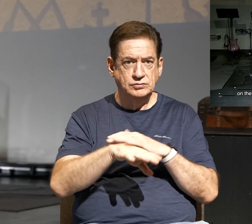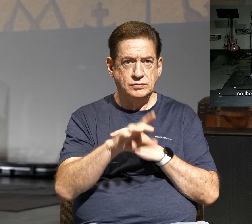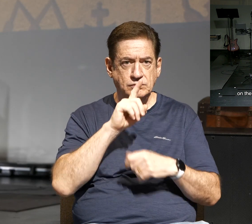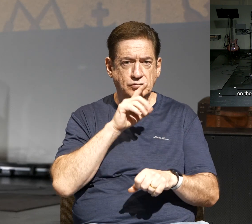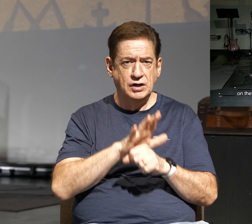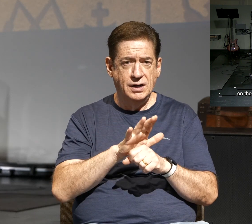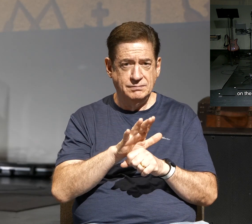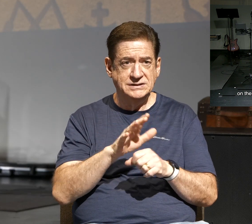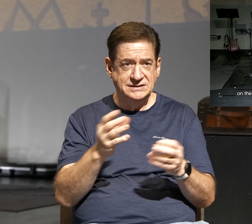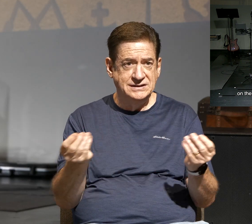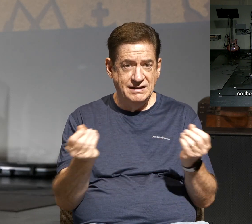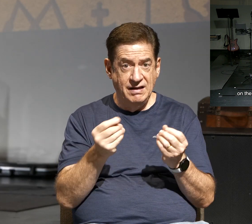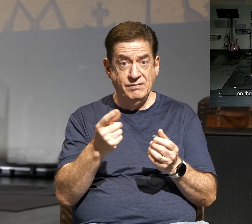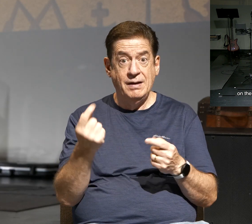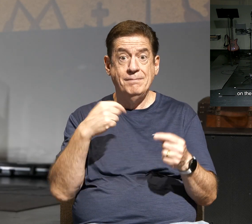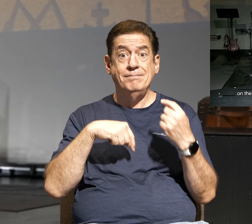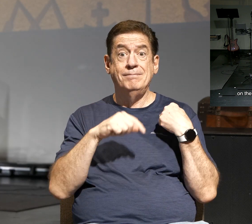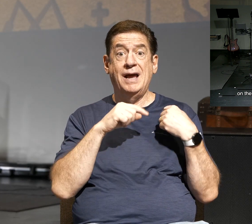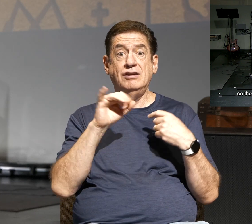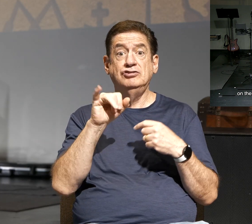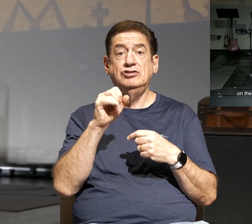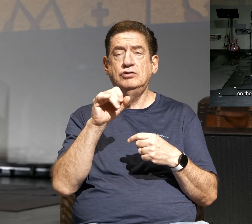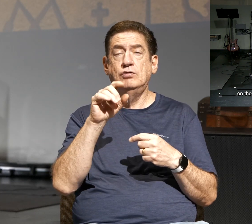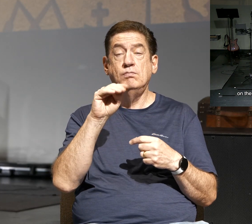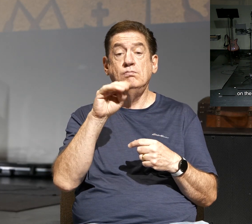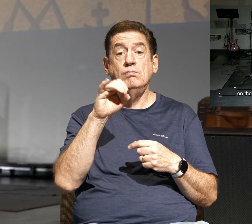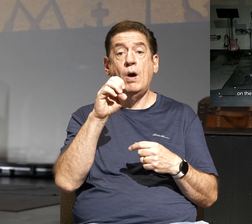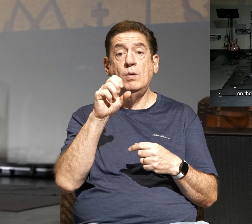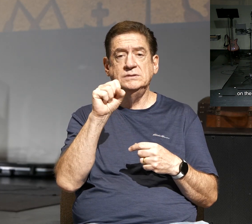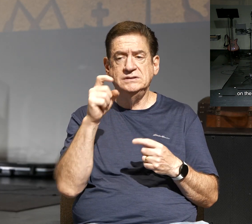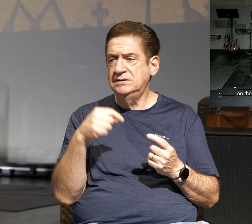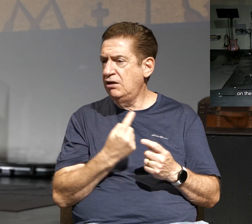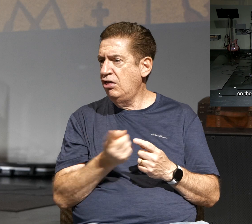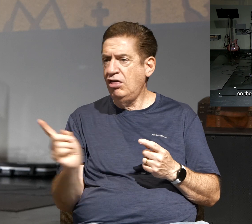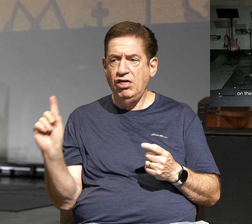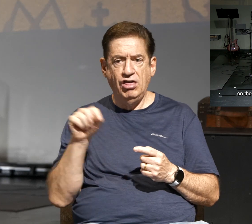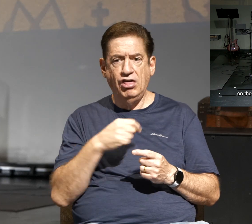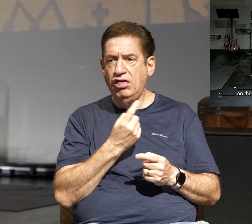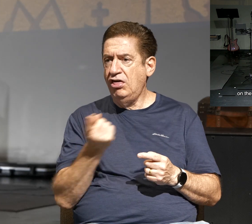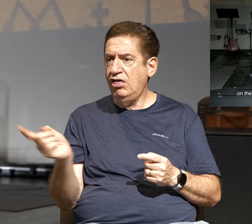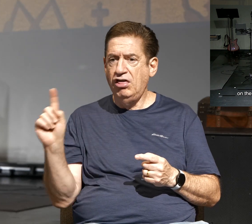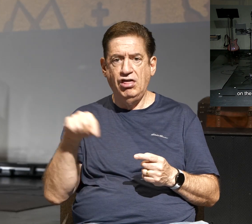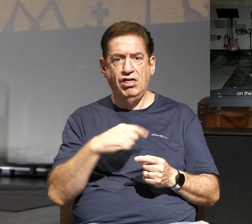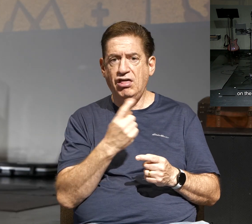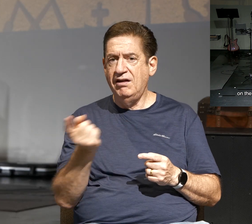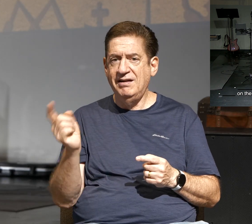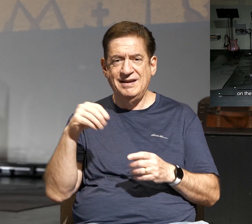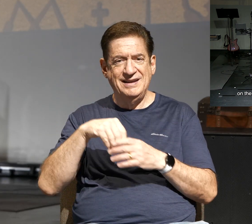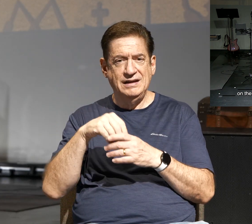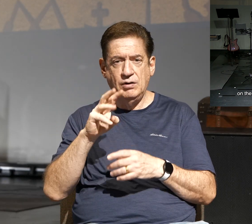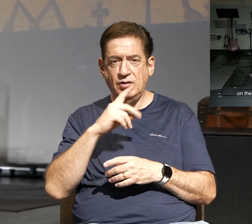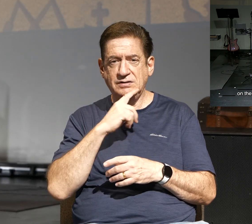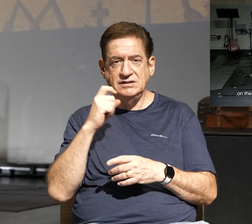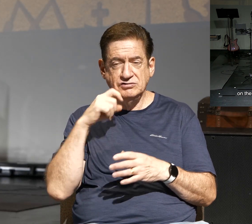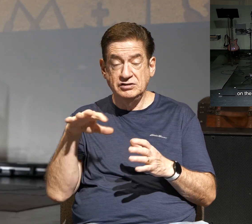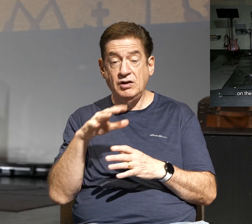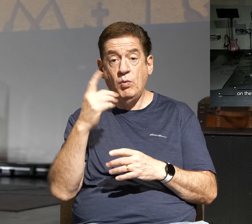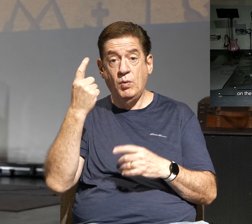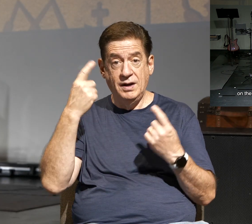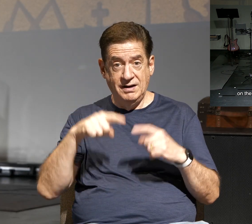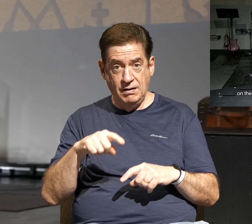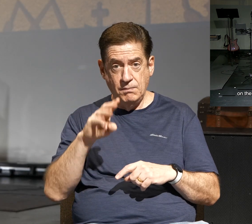go back to Joshua as they're wandering around, or back to Moses as they're wandering around in the wilderness. There's an event that happened when Moses comes down off of the